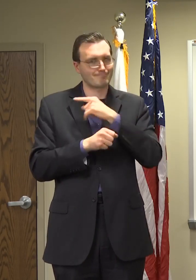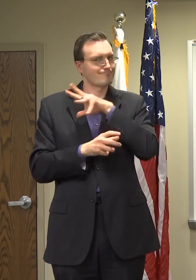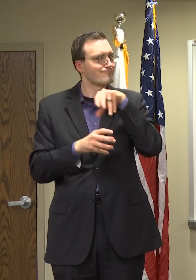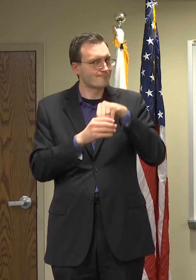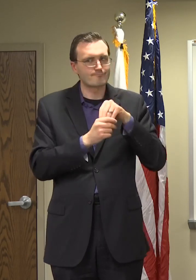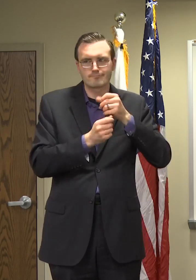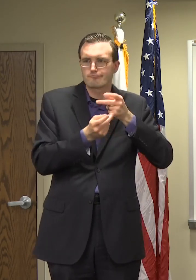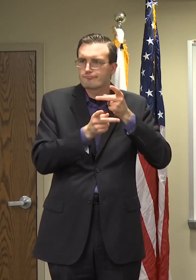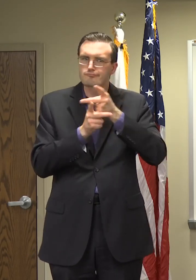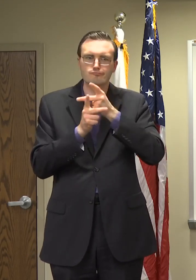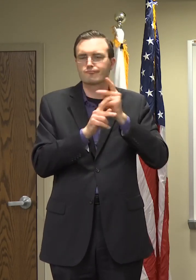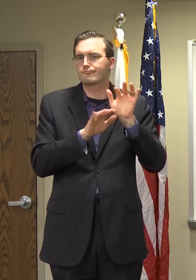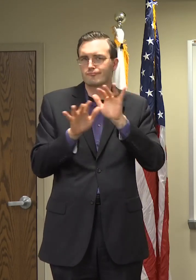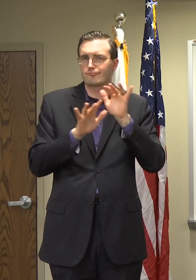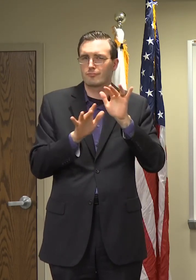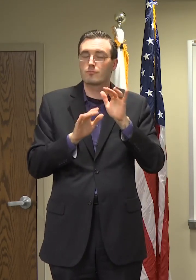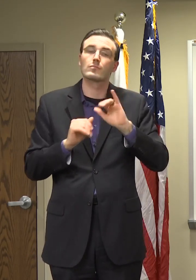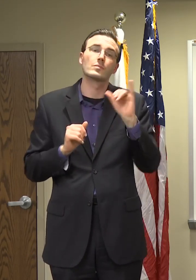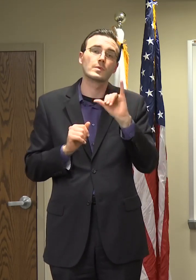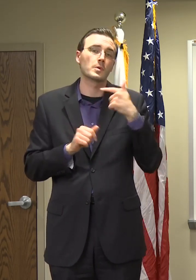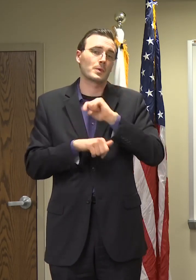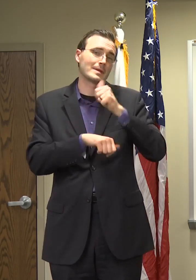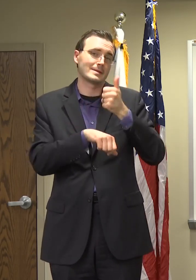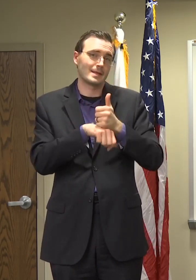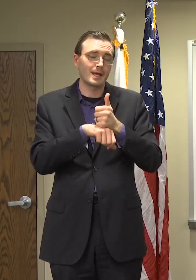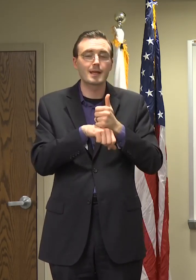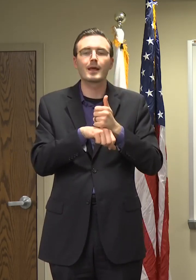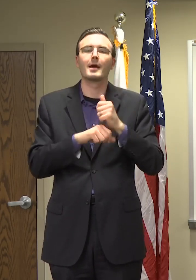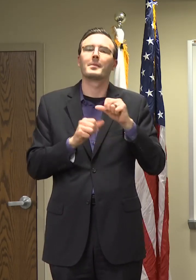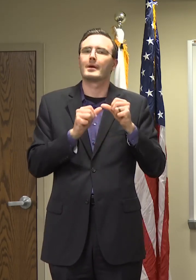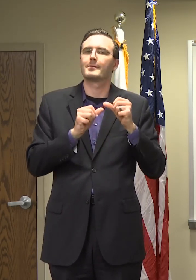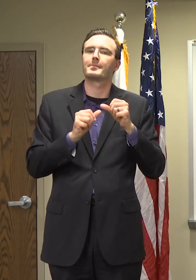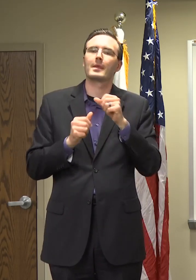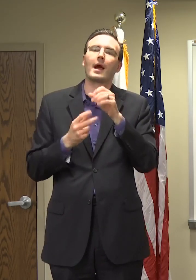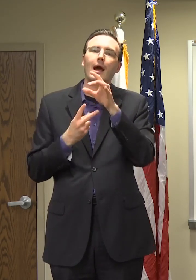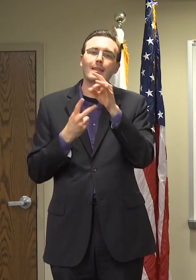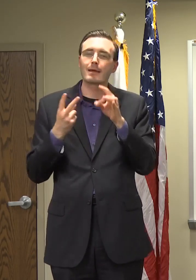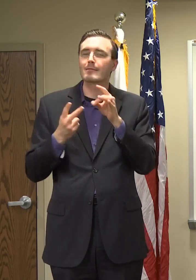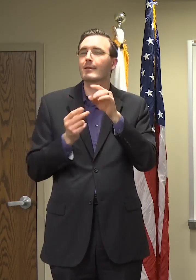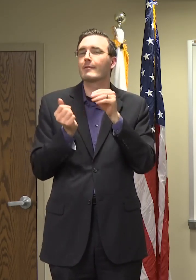health systems to develop the guidelines for resuming elective medical procedures within our community.